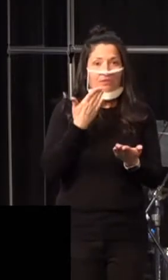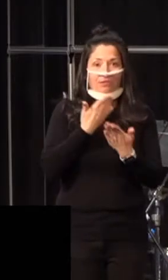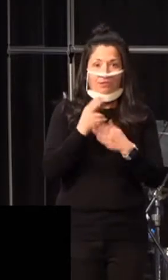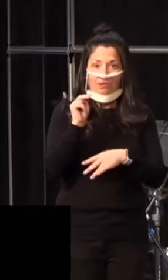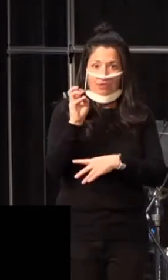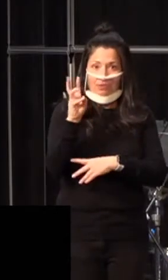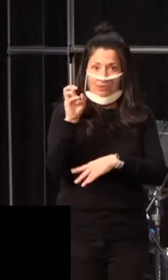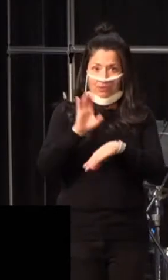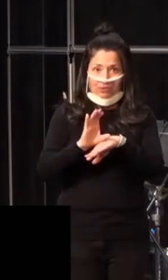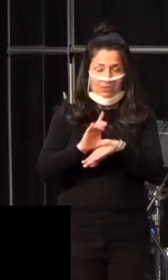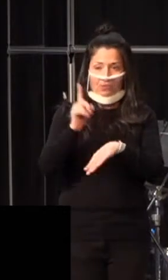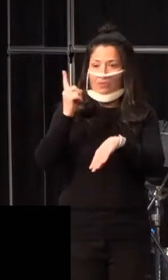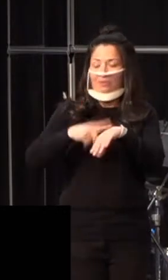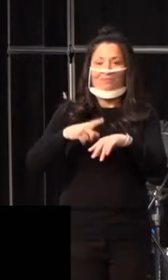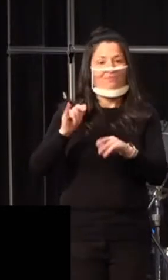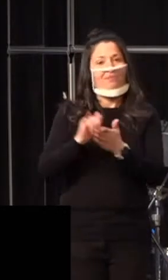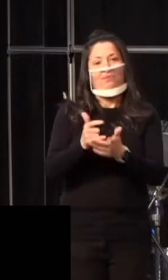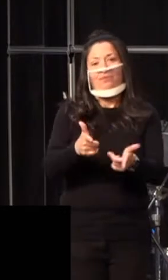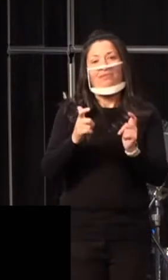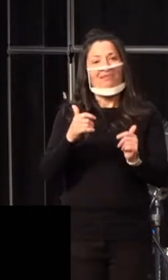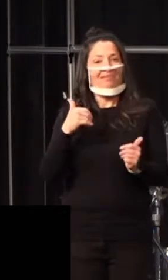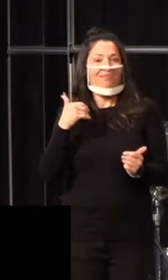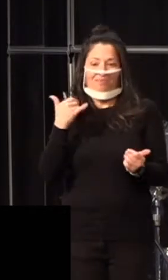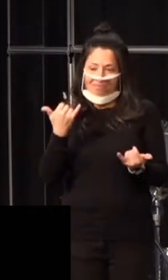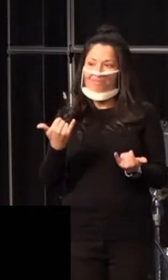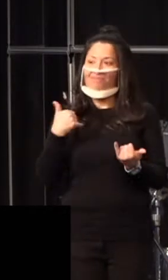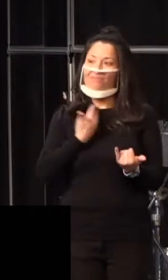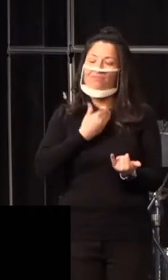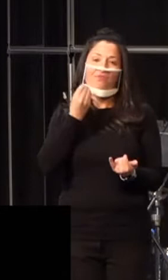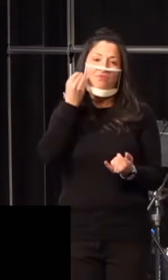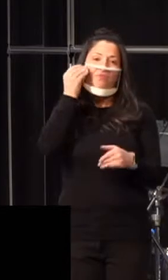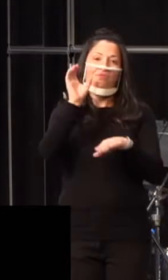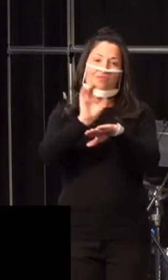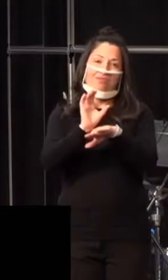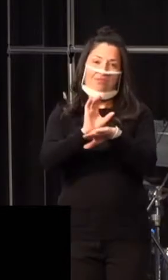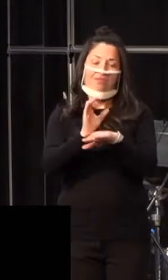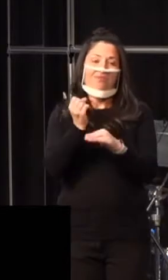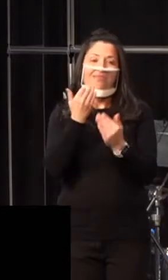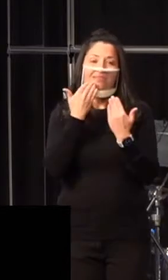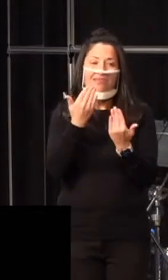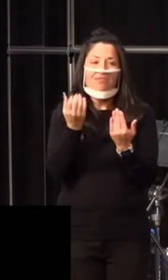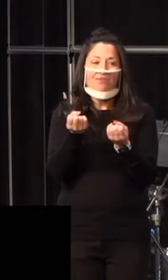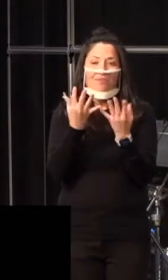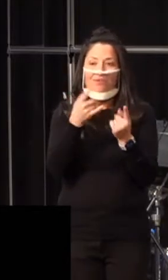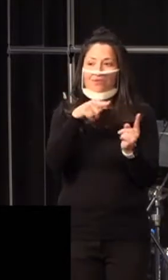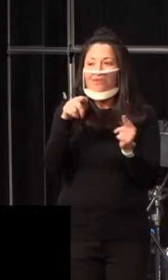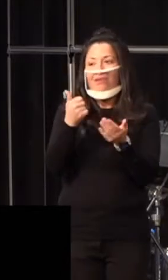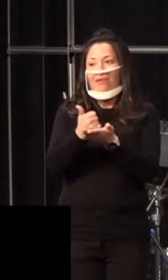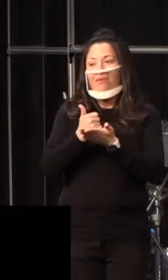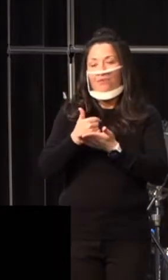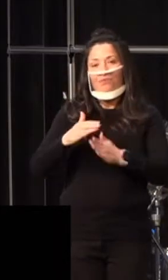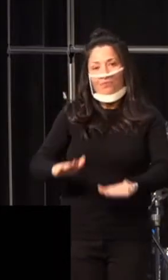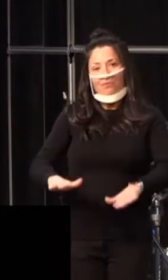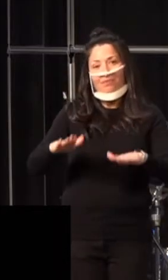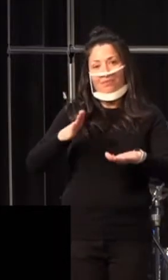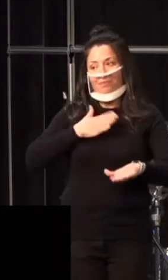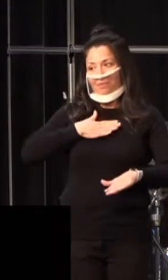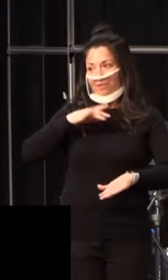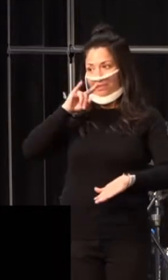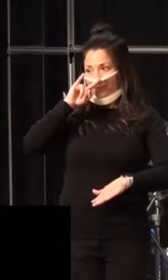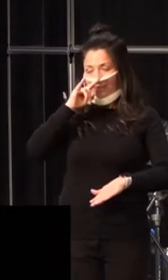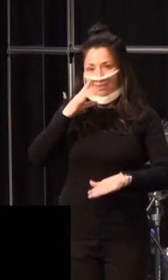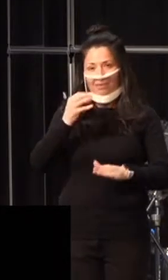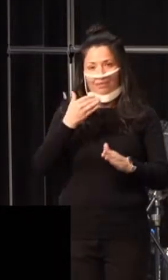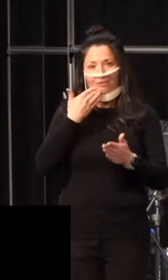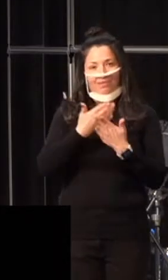Church one time, and this quickly became our home. So thank you for so many of you have helped raise my kids and been examples of